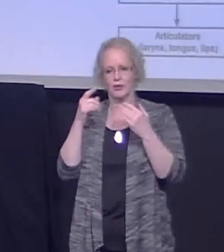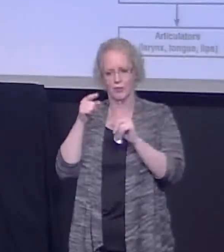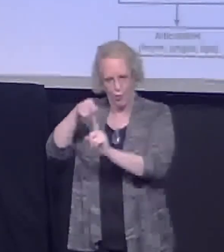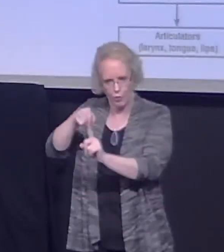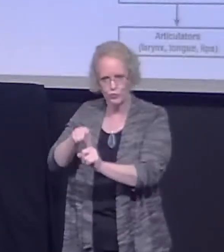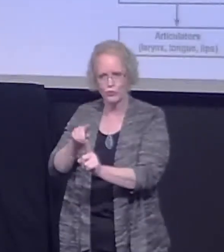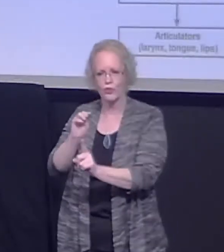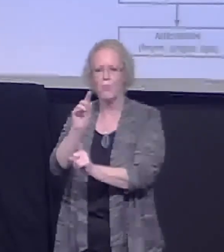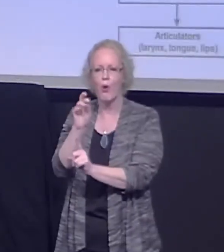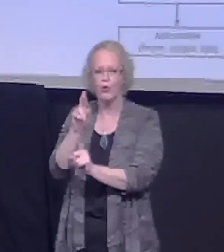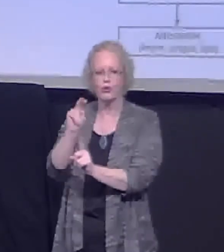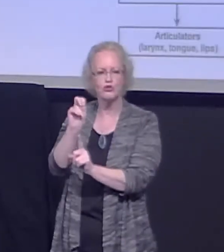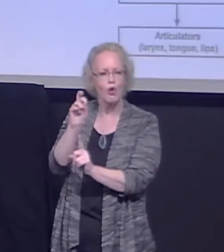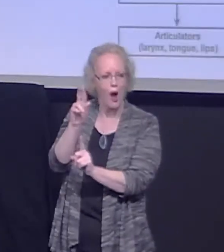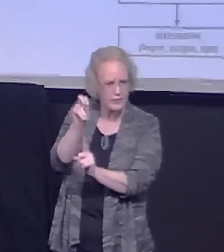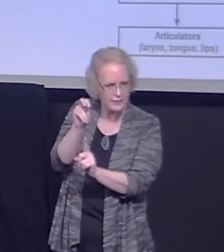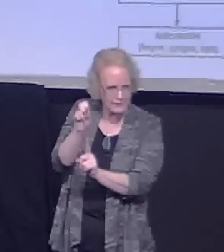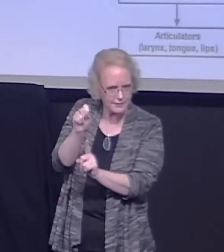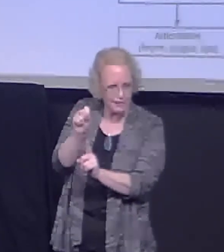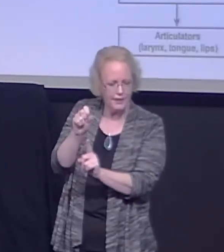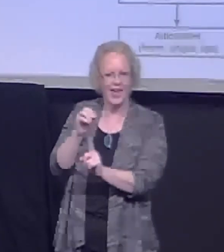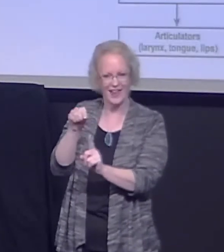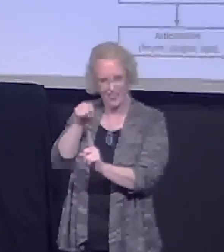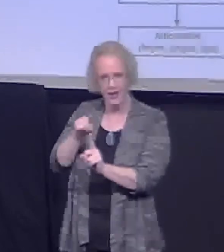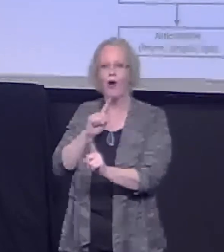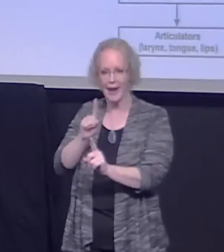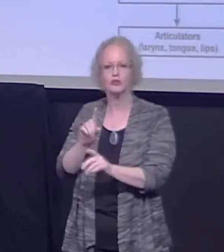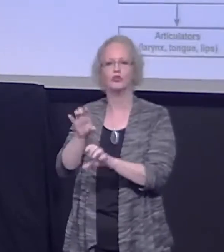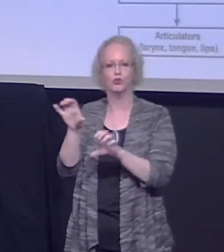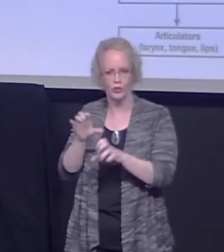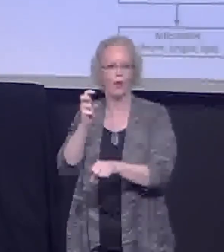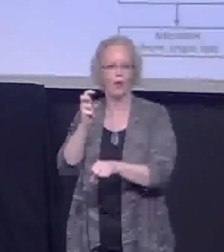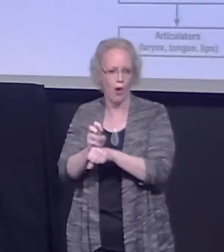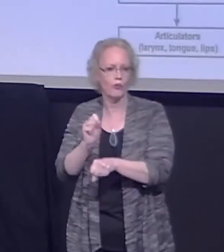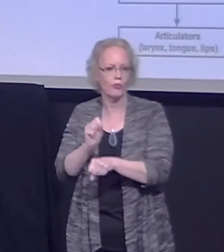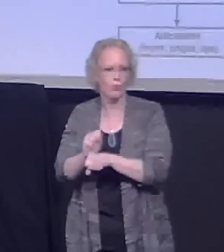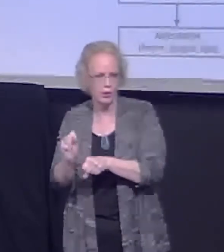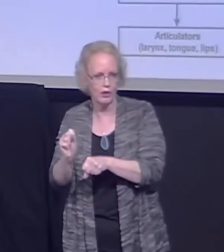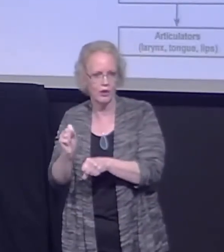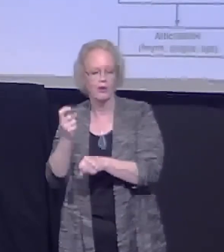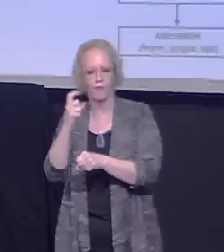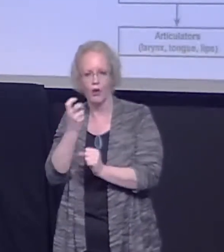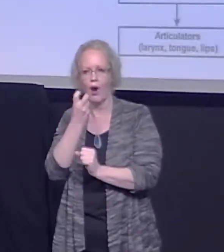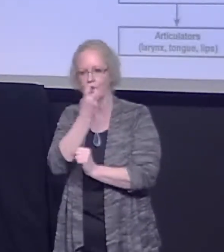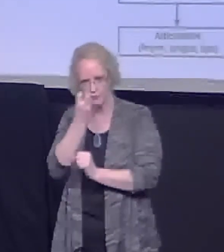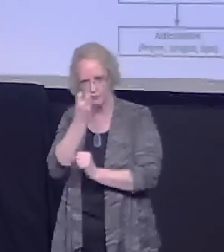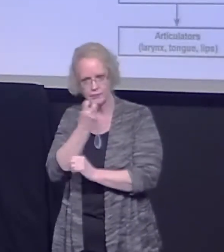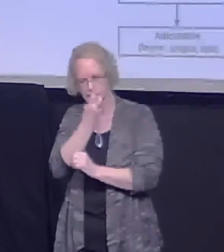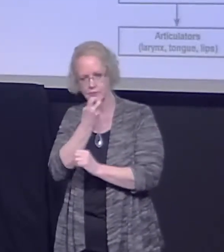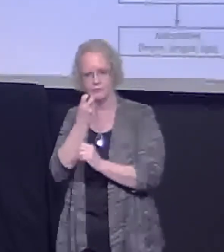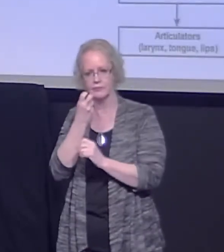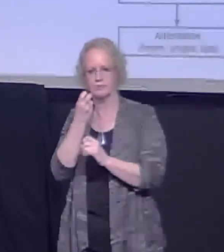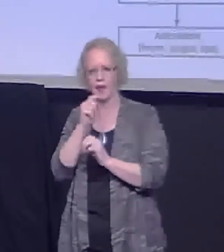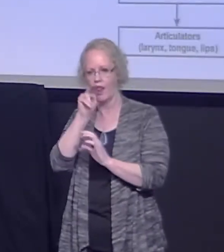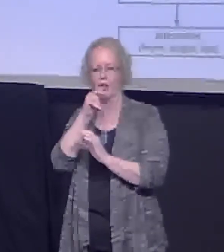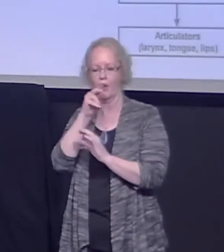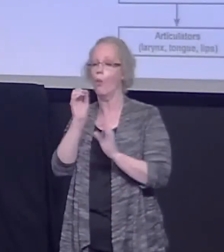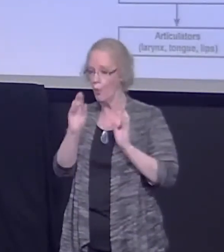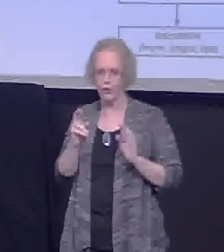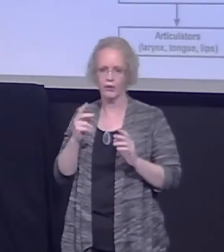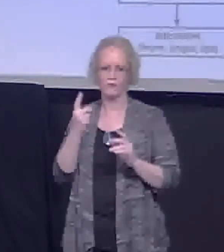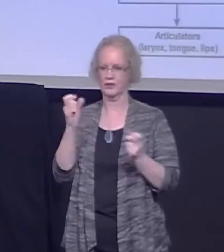are doing the actual hard work of articulation, or in sign languages, your